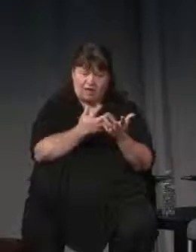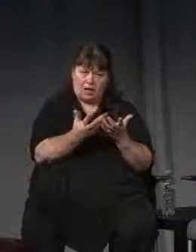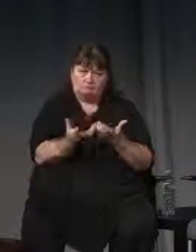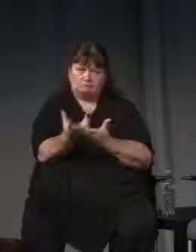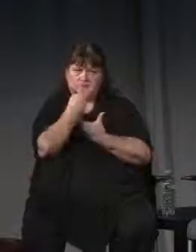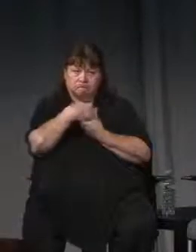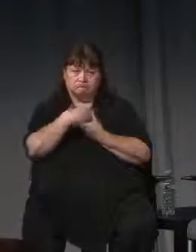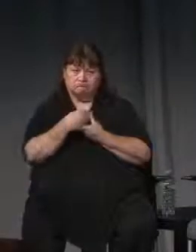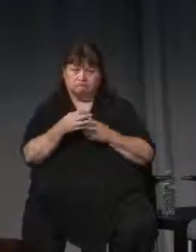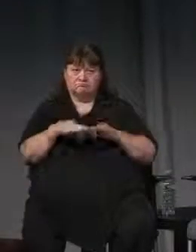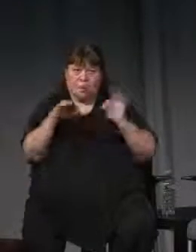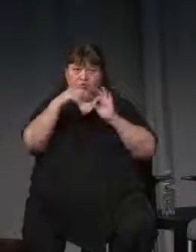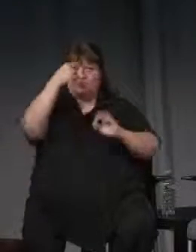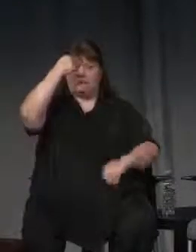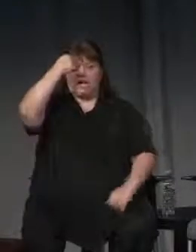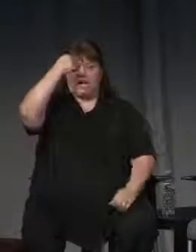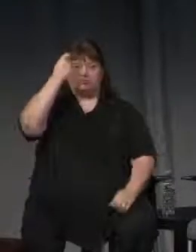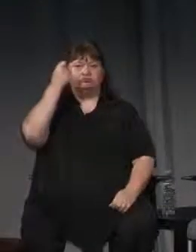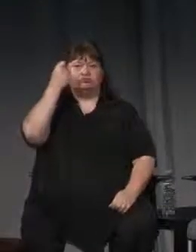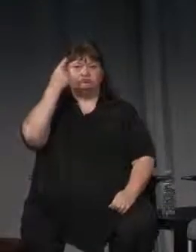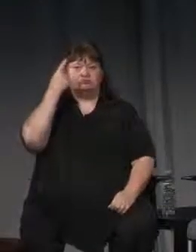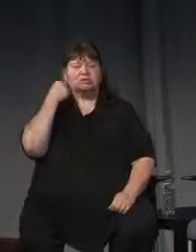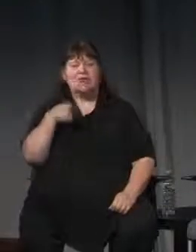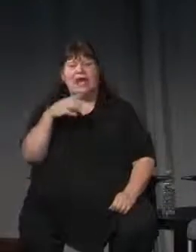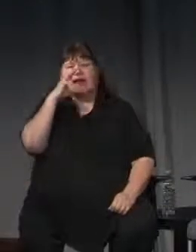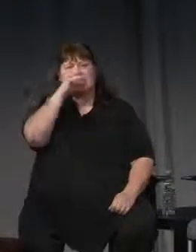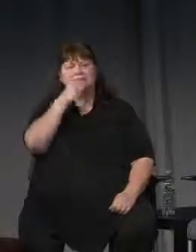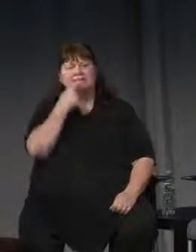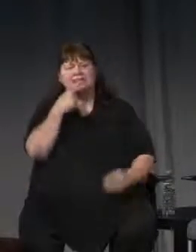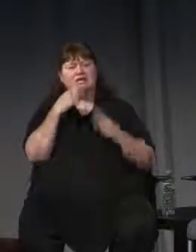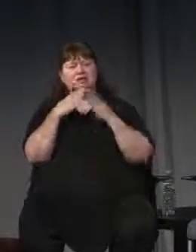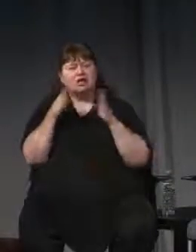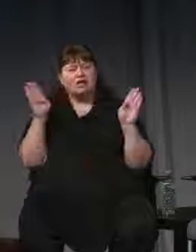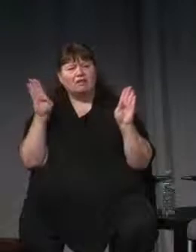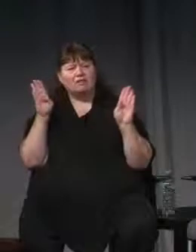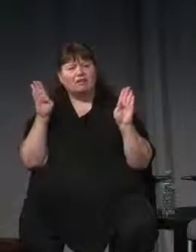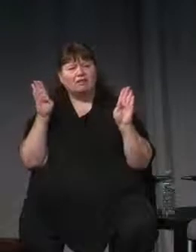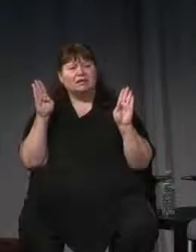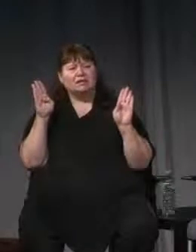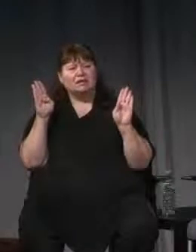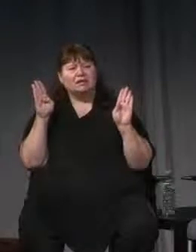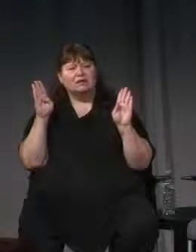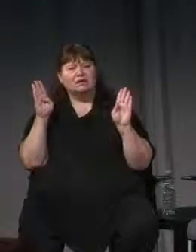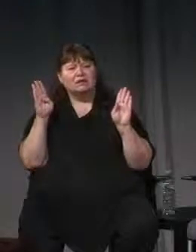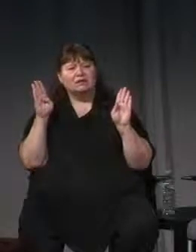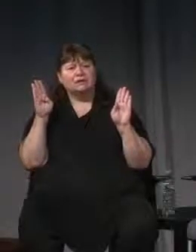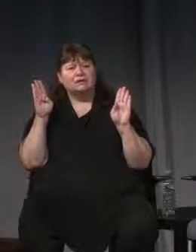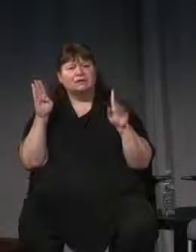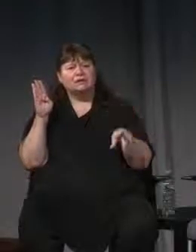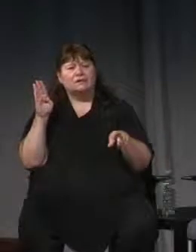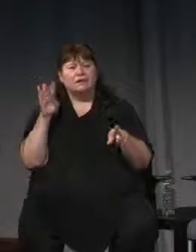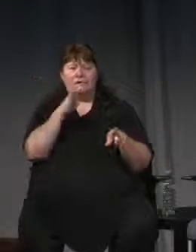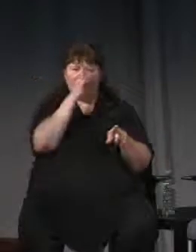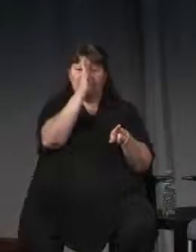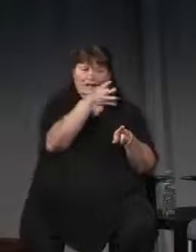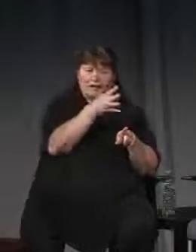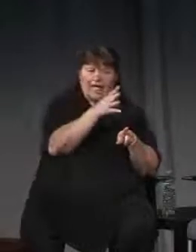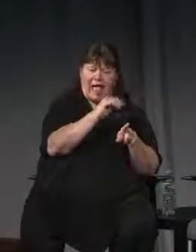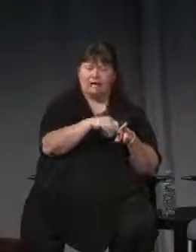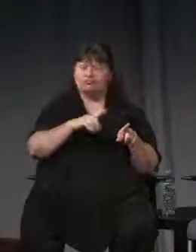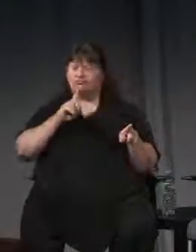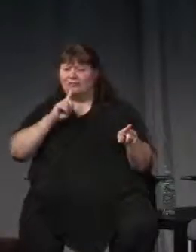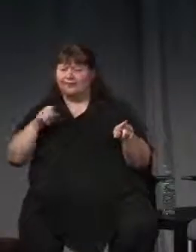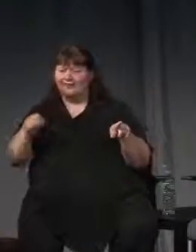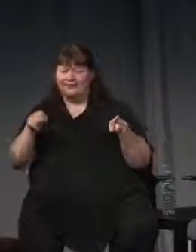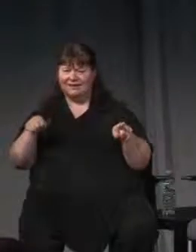brain. And so I guess I would just say more generally that those differences between like synthetic instruments and real instruments I think